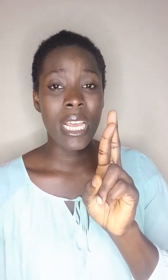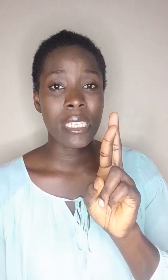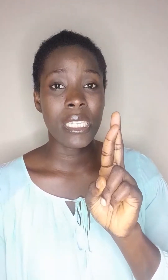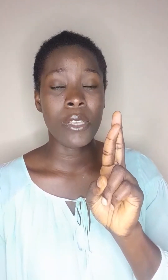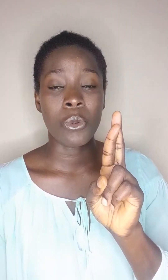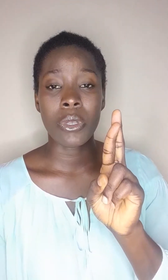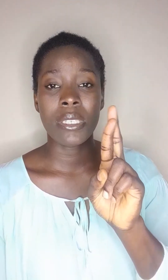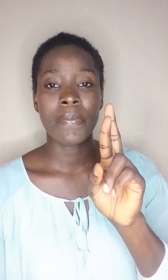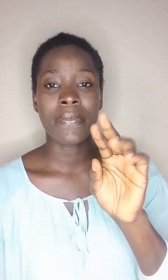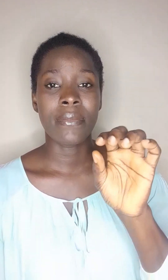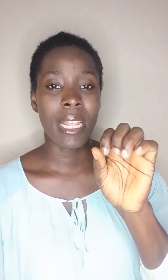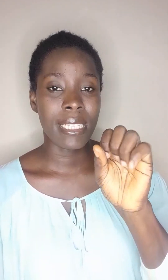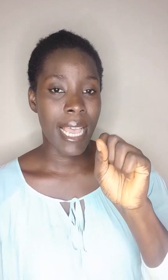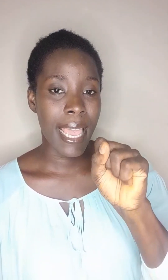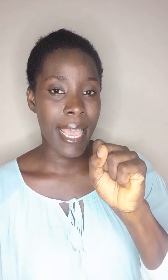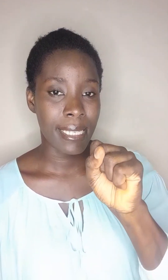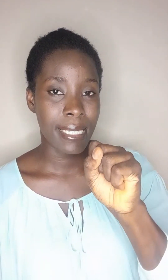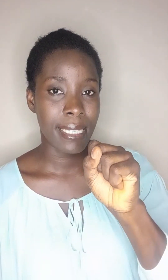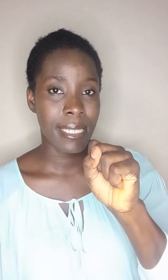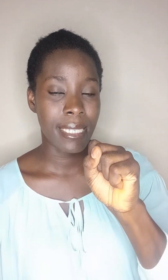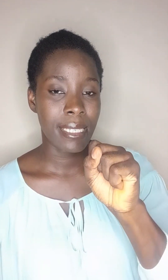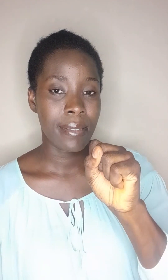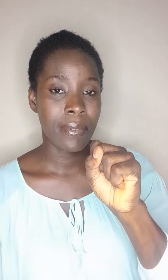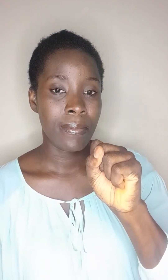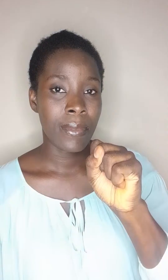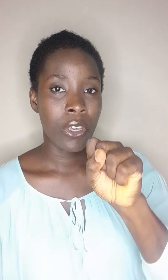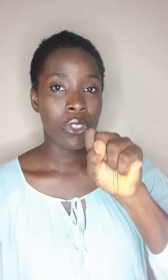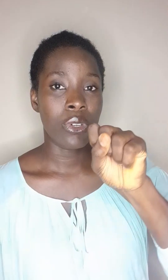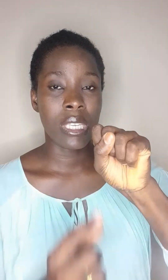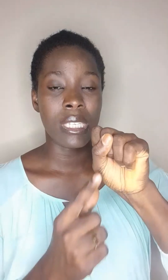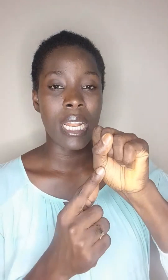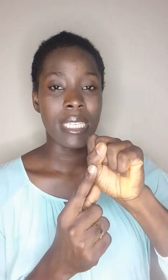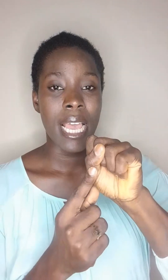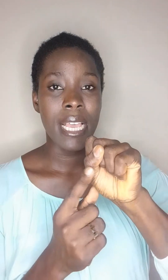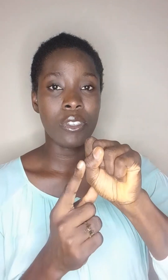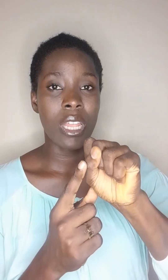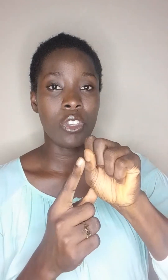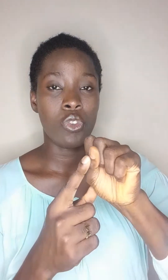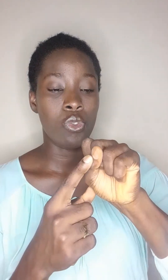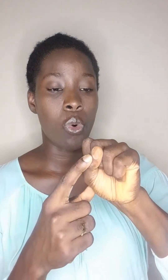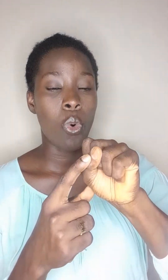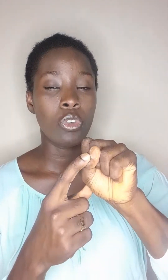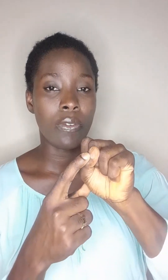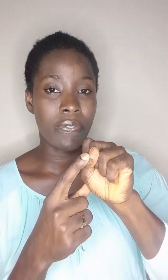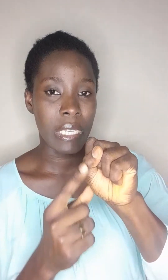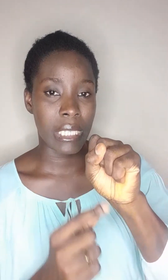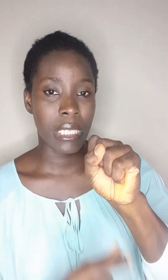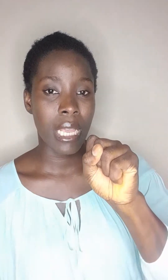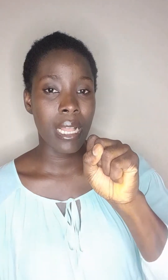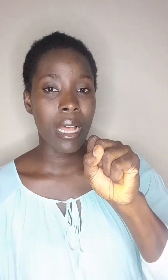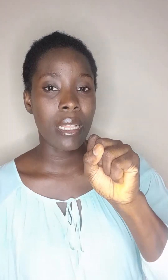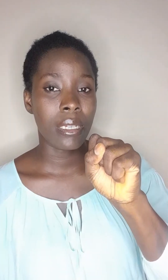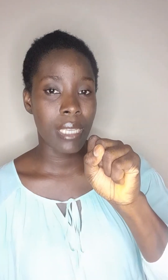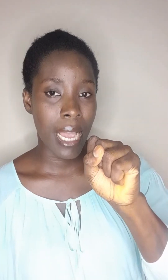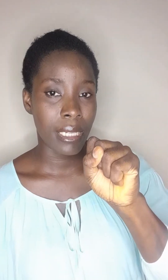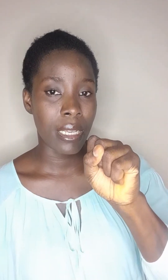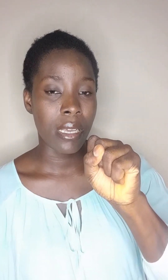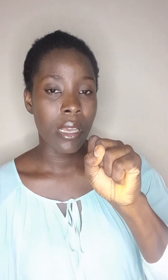letter is what? Letter S. So this is the letter S, like you hold your fist tightly. So